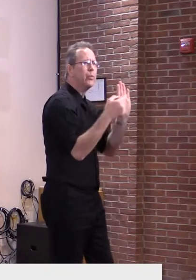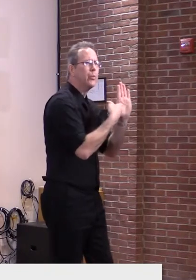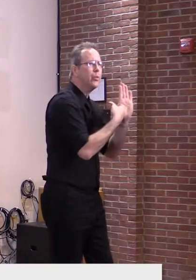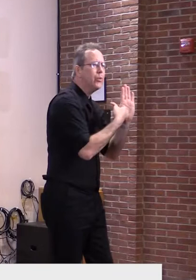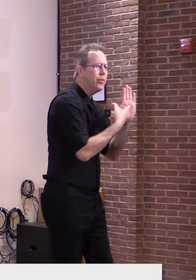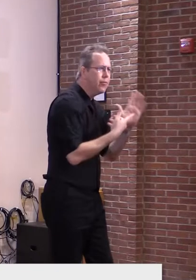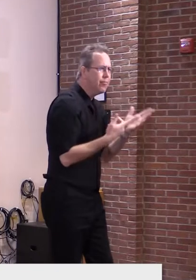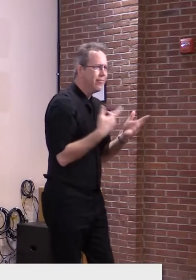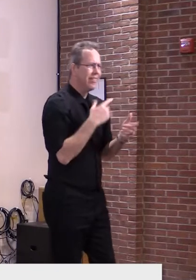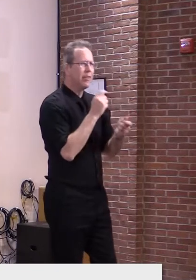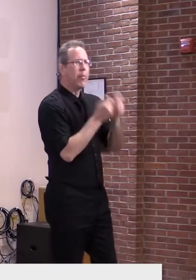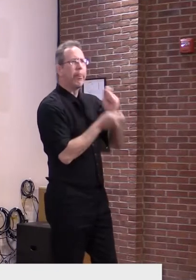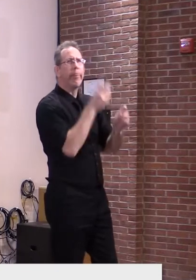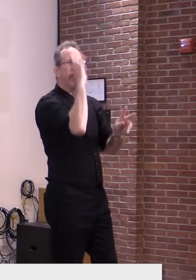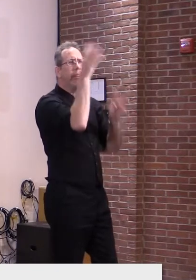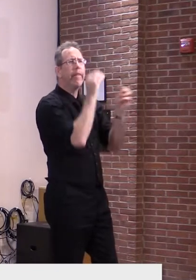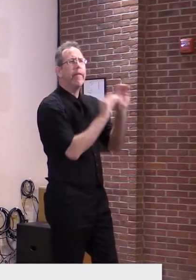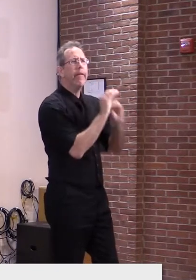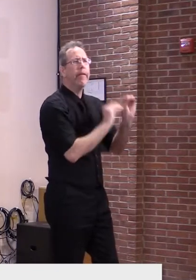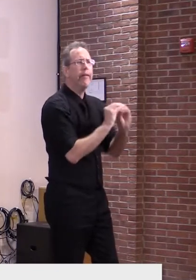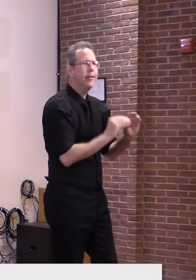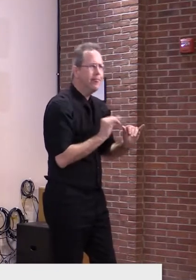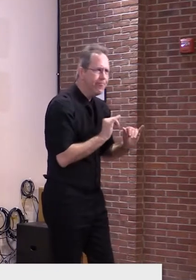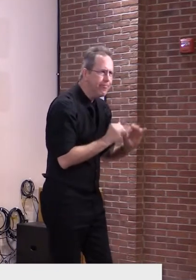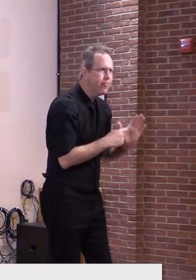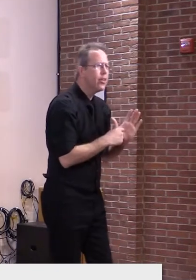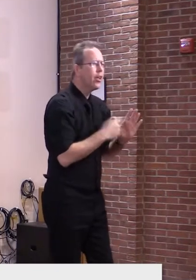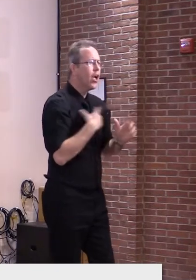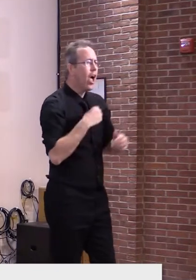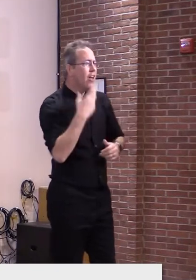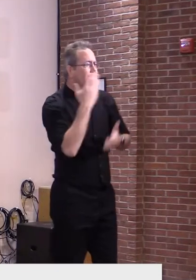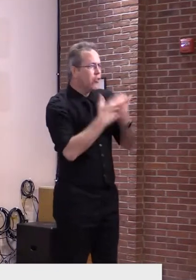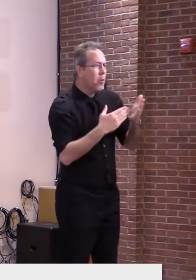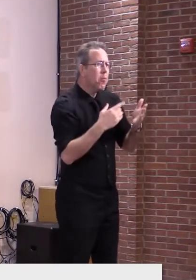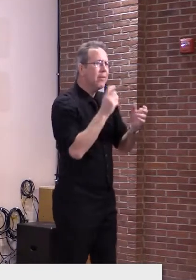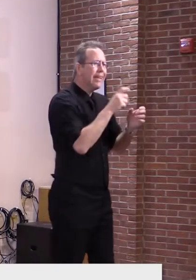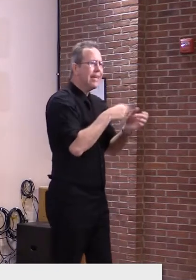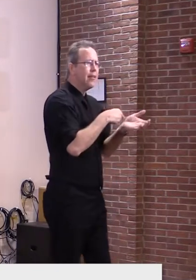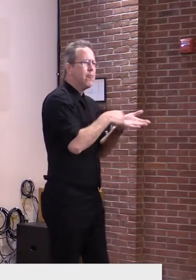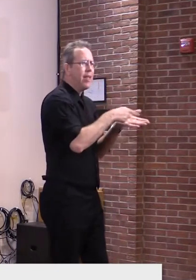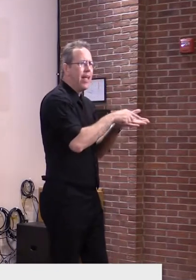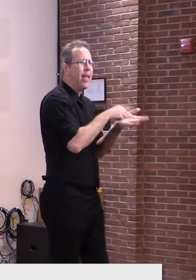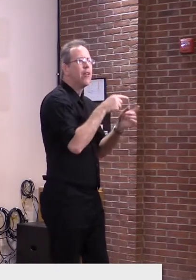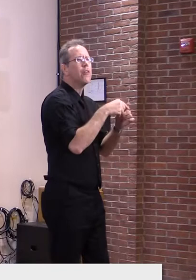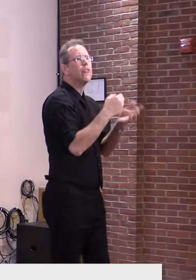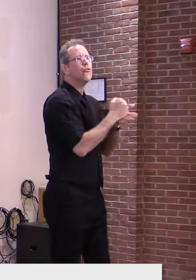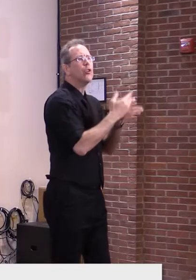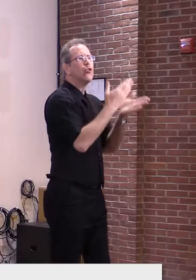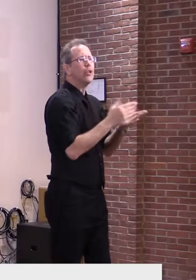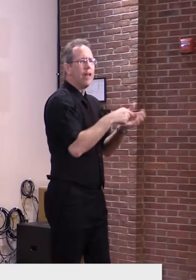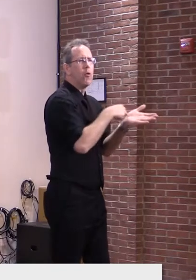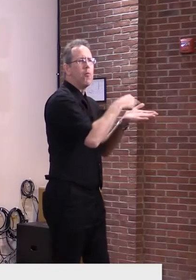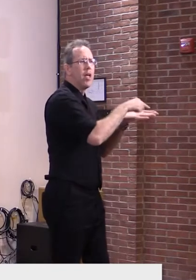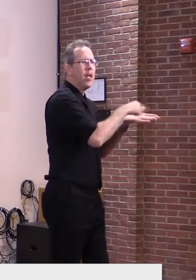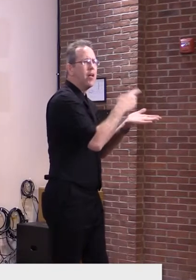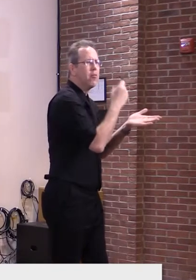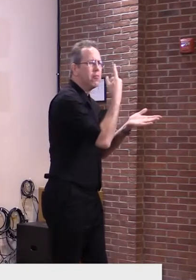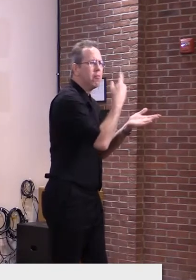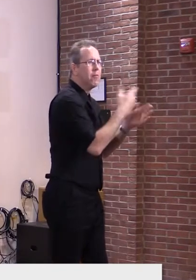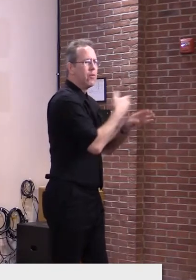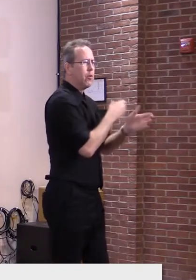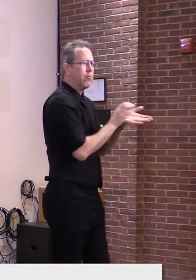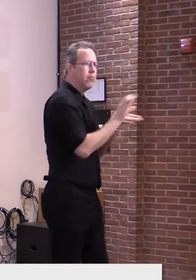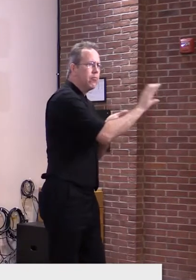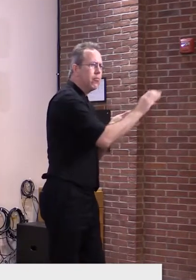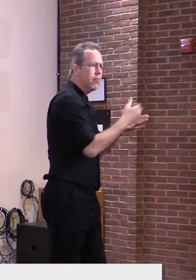accounting change because we're going to pre-fund it, which I've agreed to. Treasurer has espoused this for years, that we want to start paying